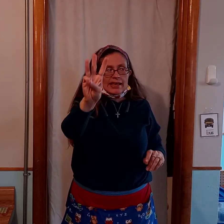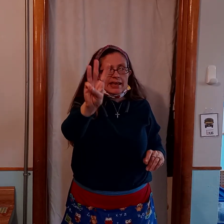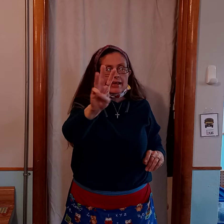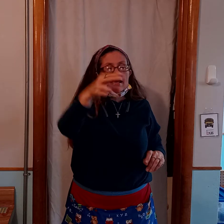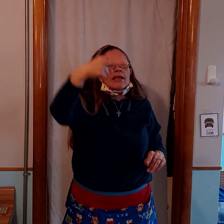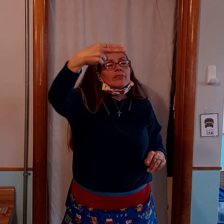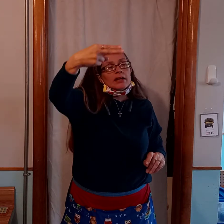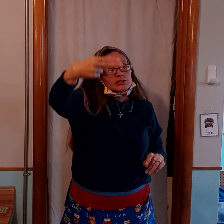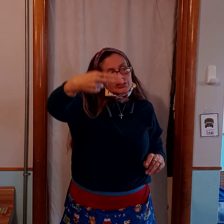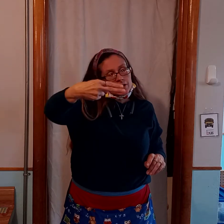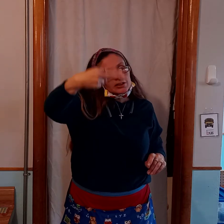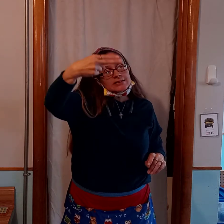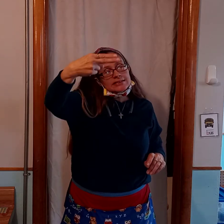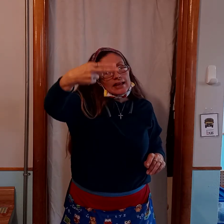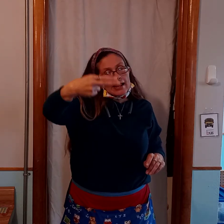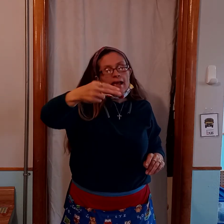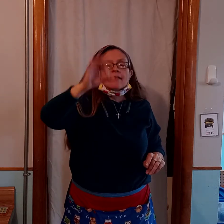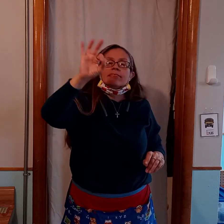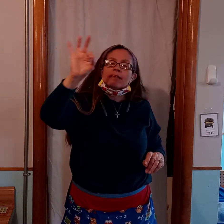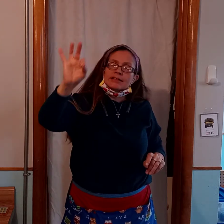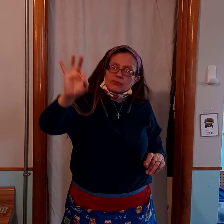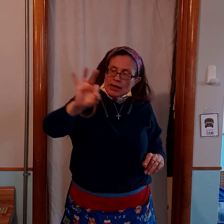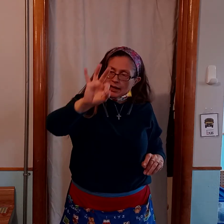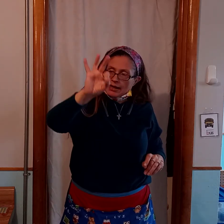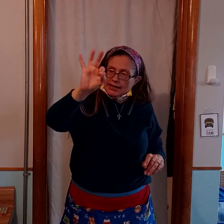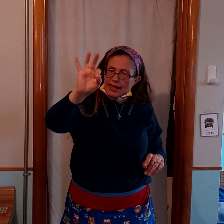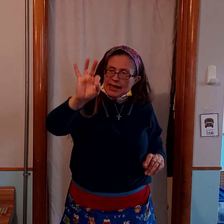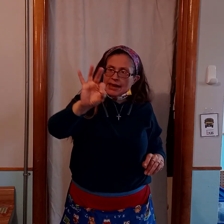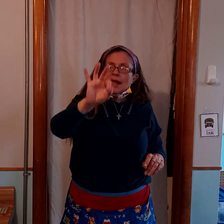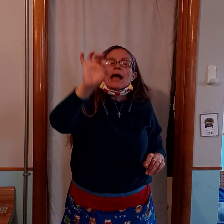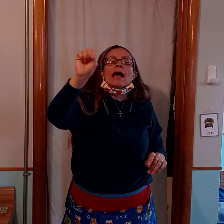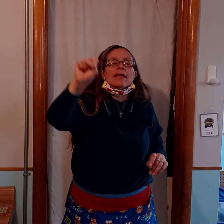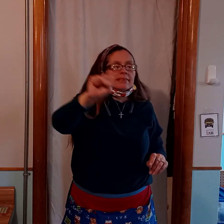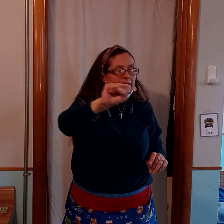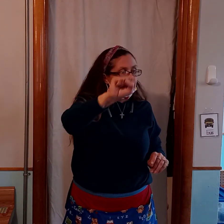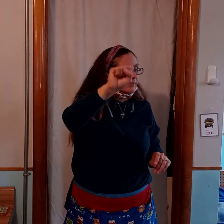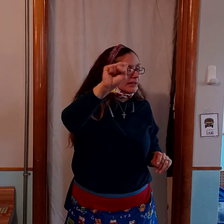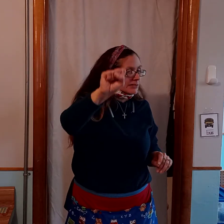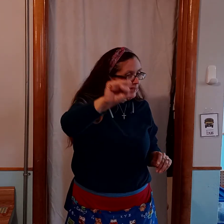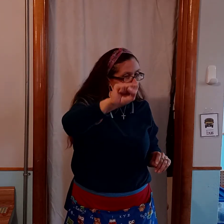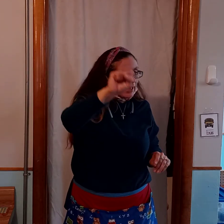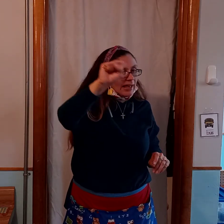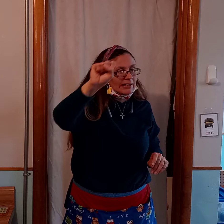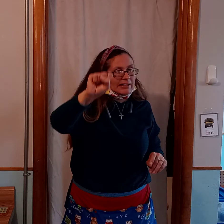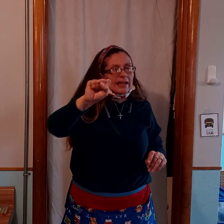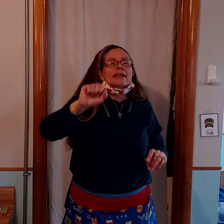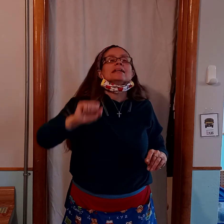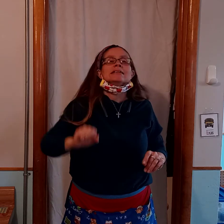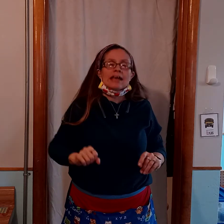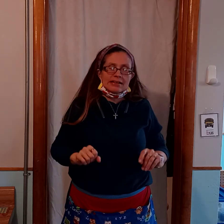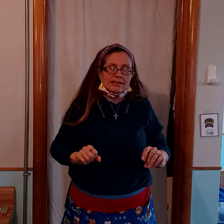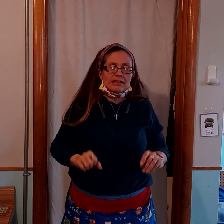Wednesday. There's Thursday and there's Friday. And then there's Saturday. Days of the